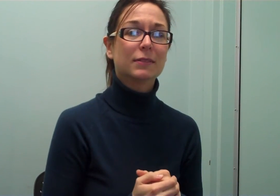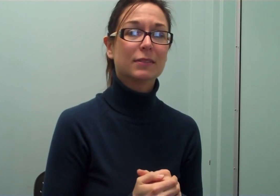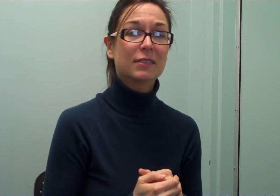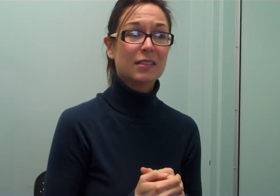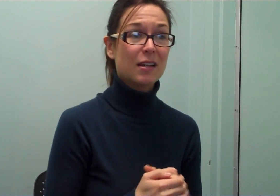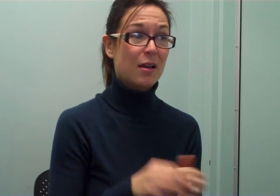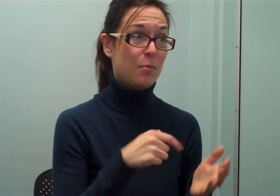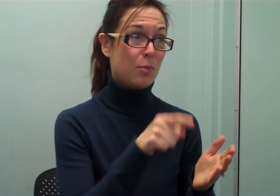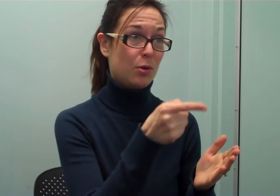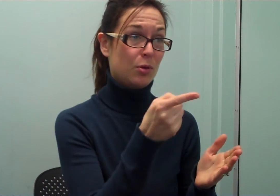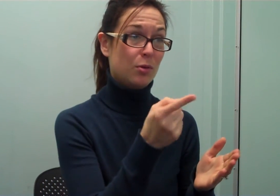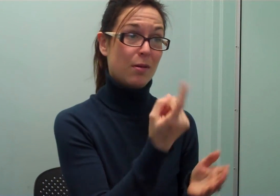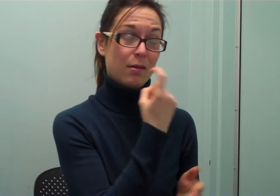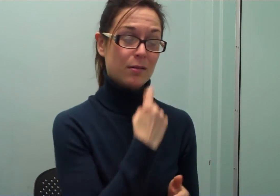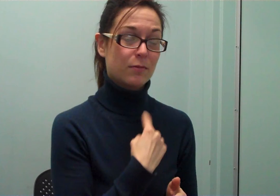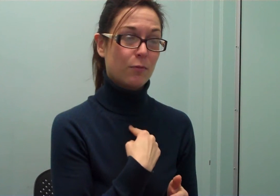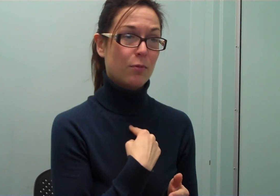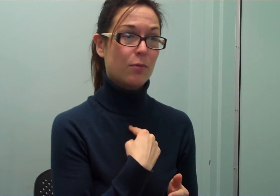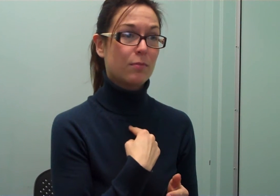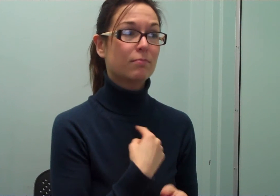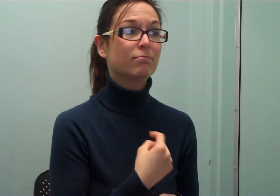asking. I think it's reasonable.